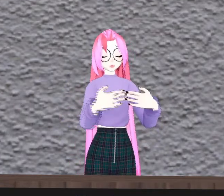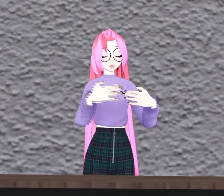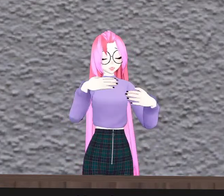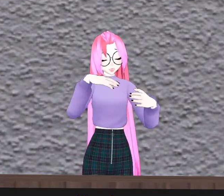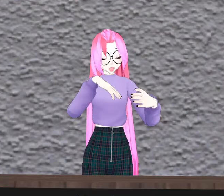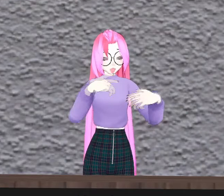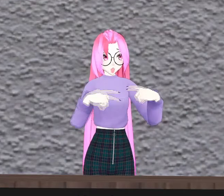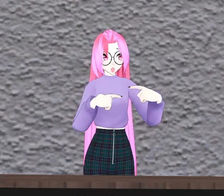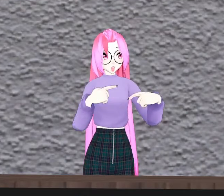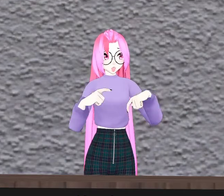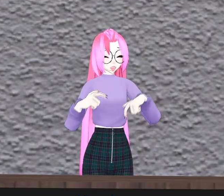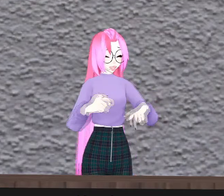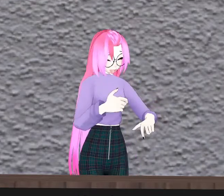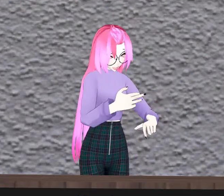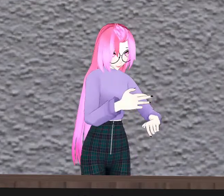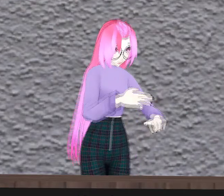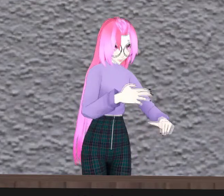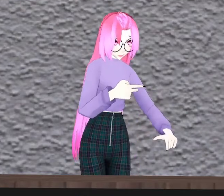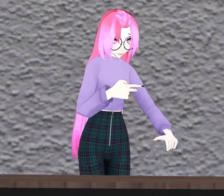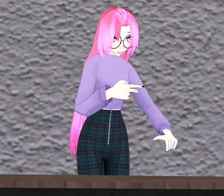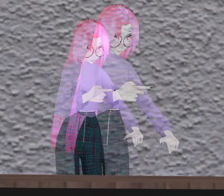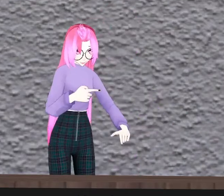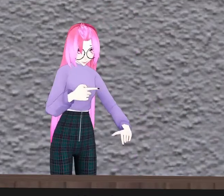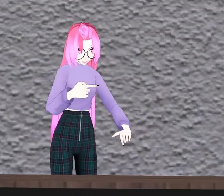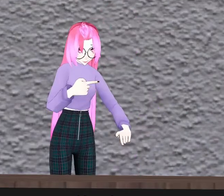and sign, and she was like,